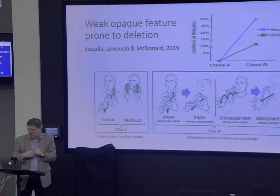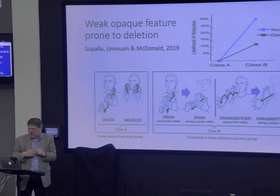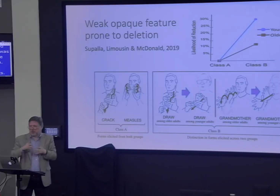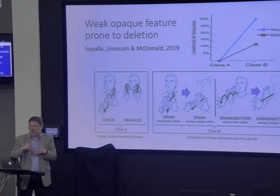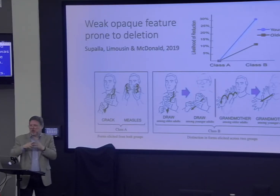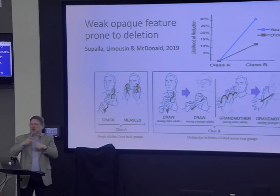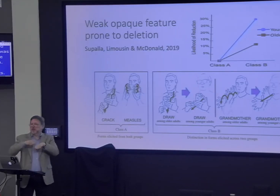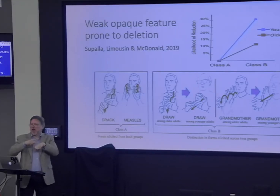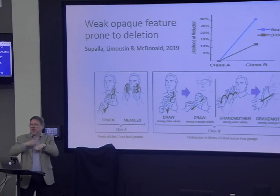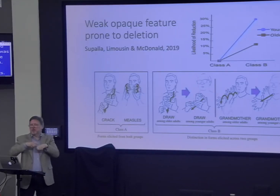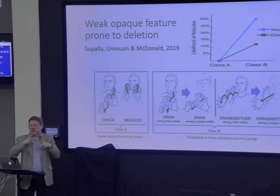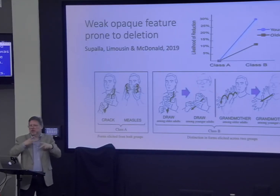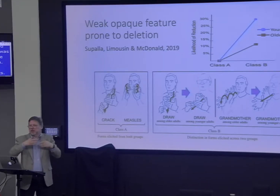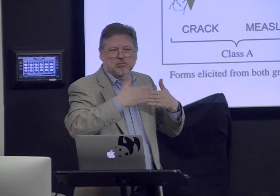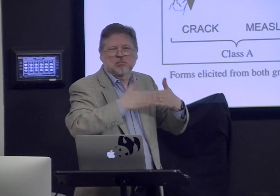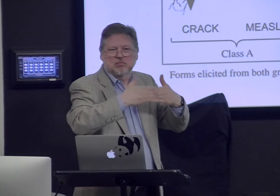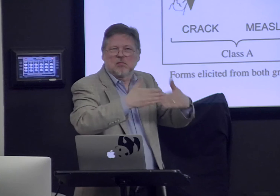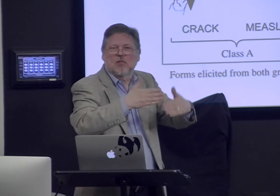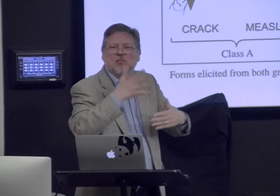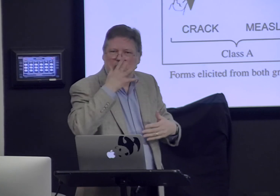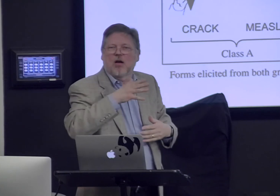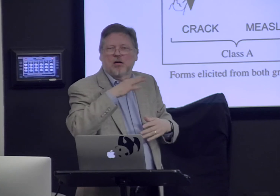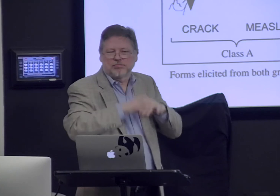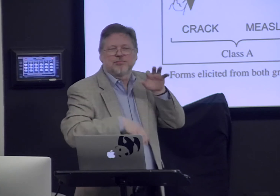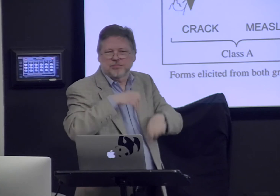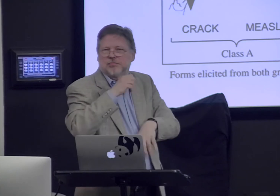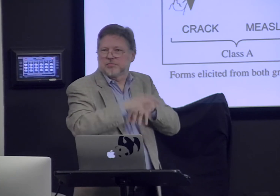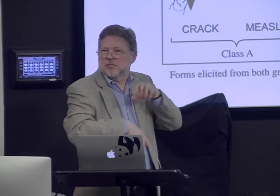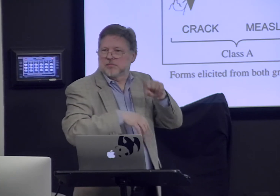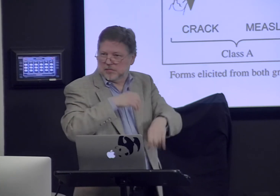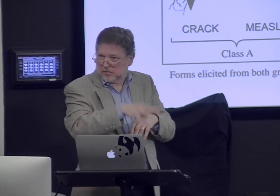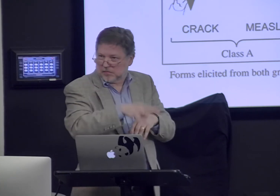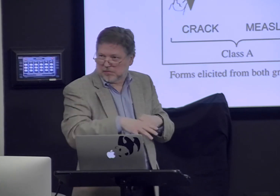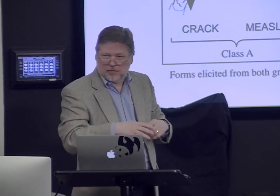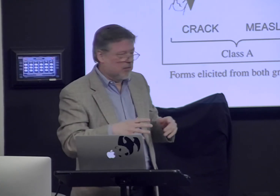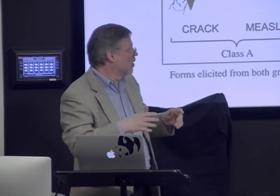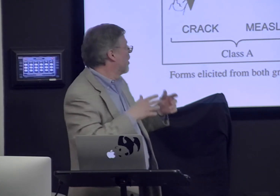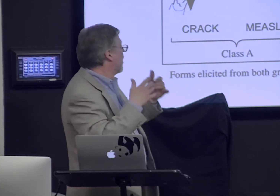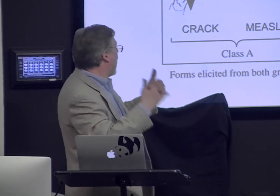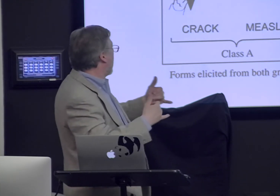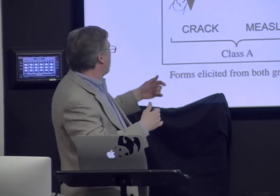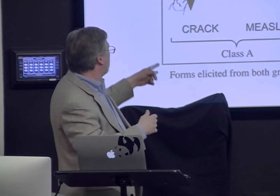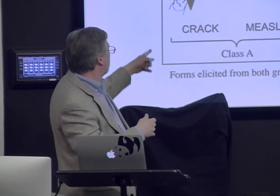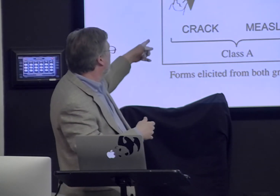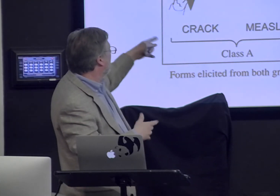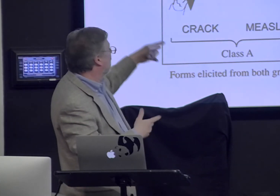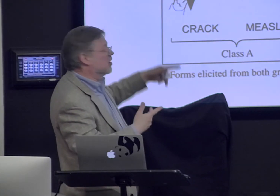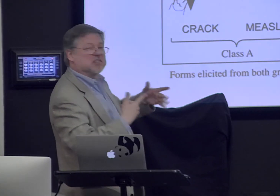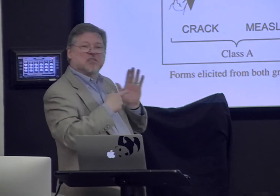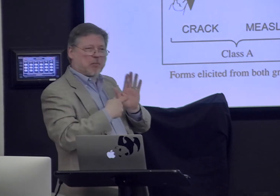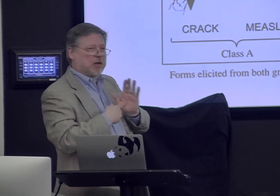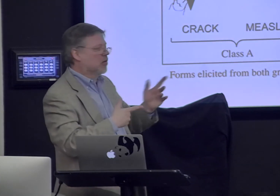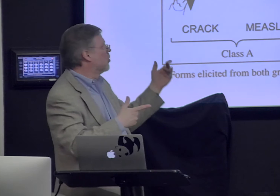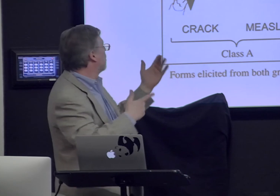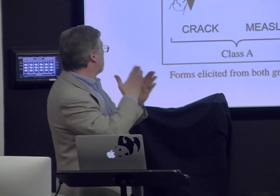So the red bar is lower because it refers to the likelihood of reduction. Older people were less likely to reduce these forms.